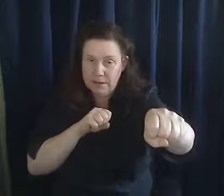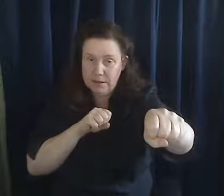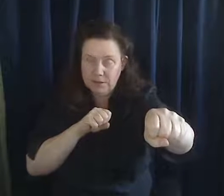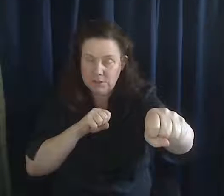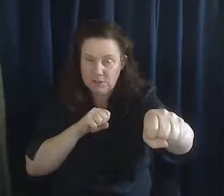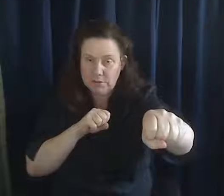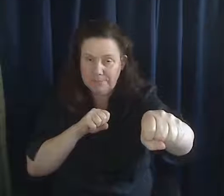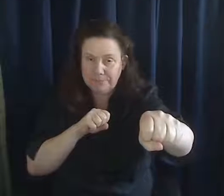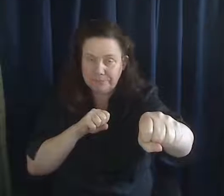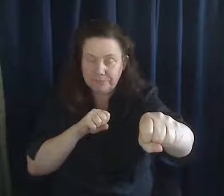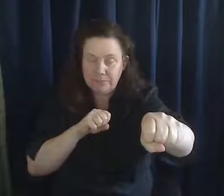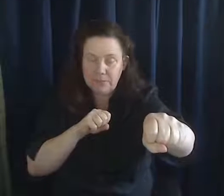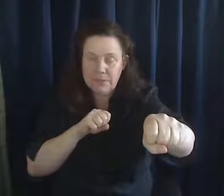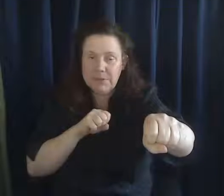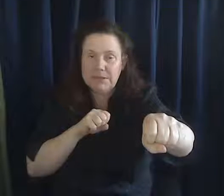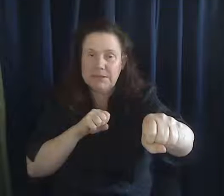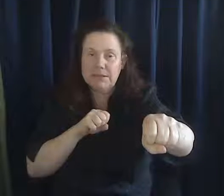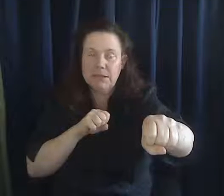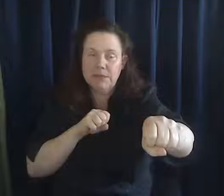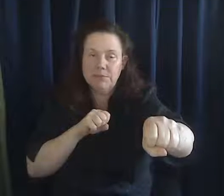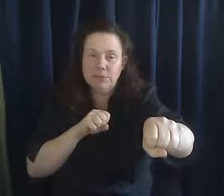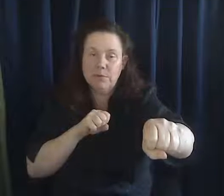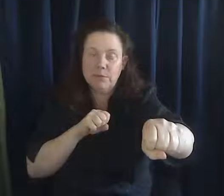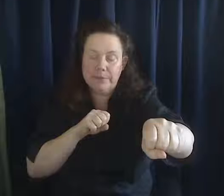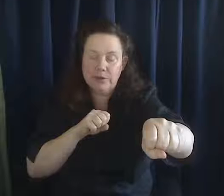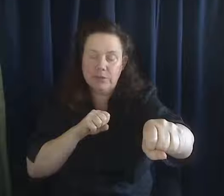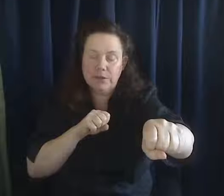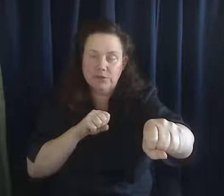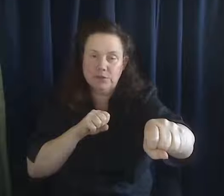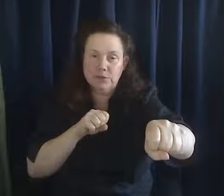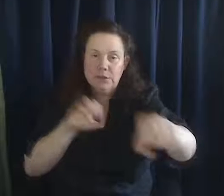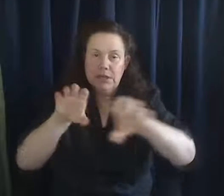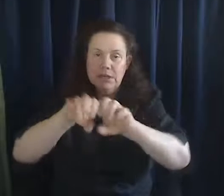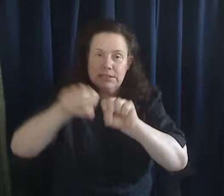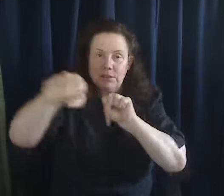young children, because children will mirror what you do. So you'll